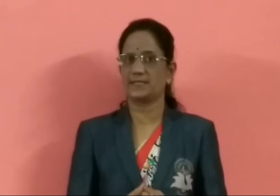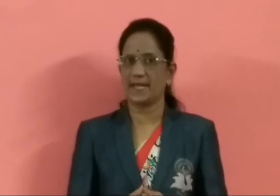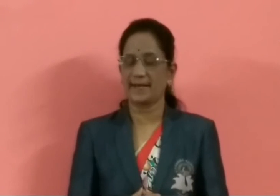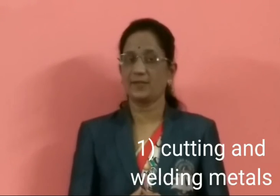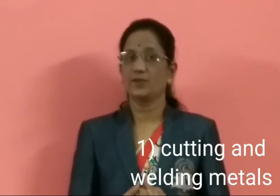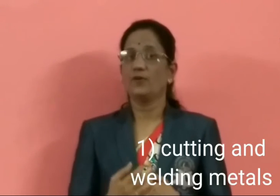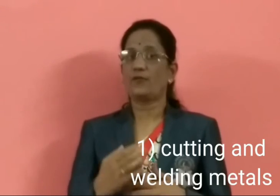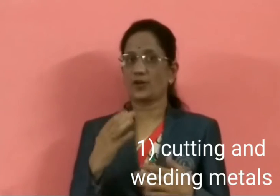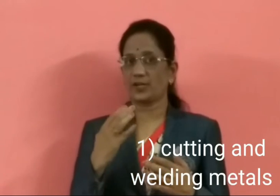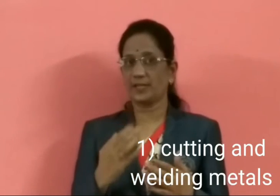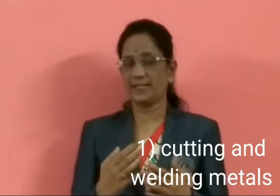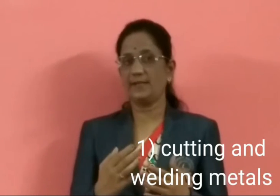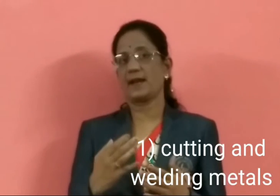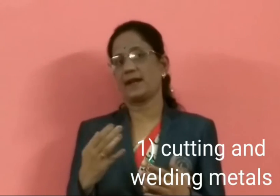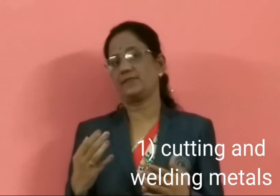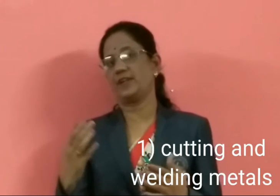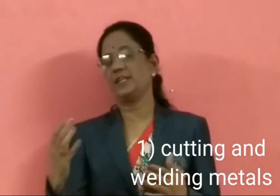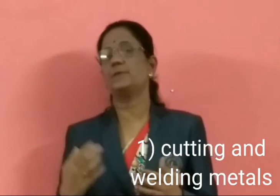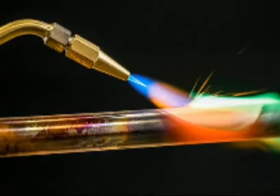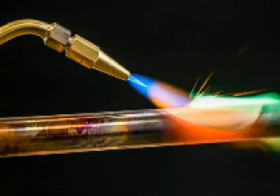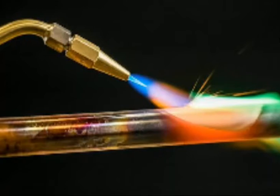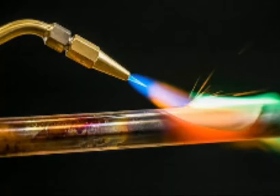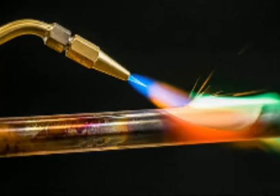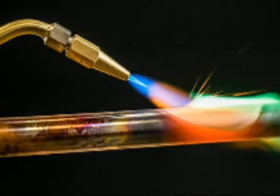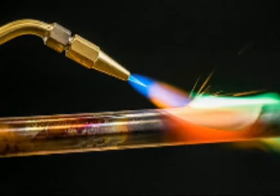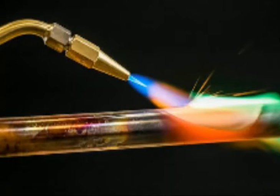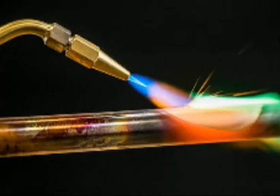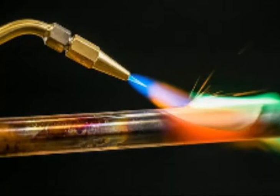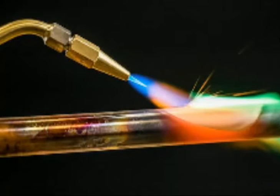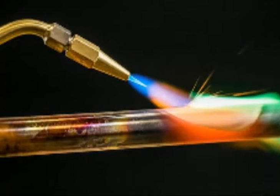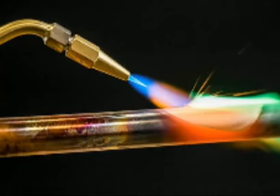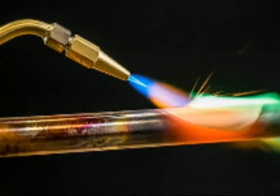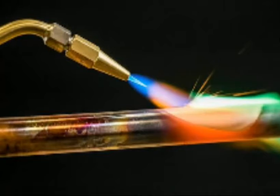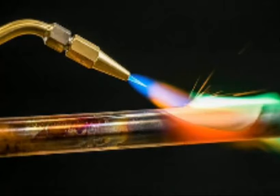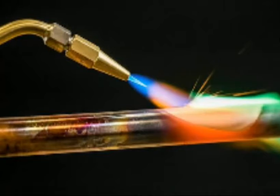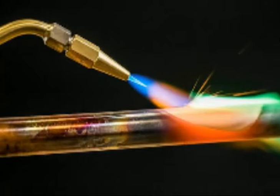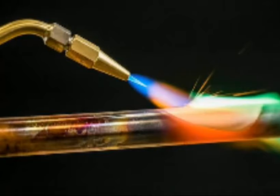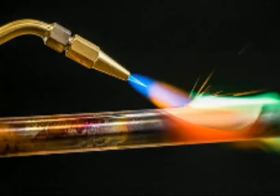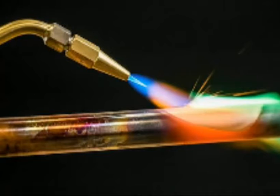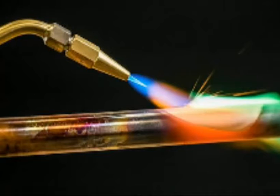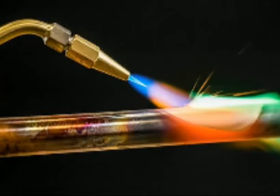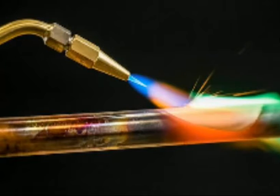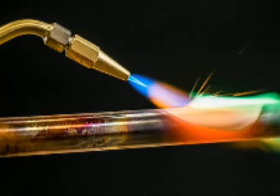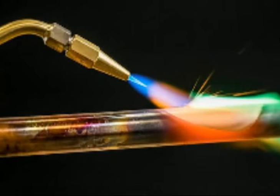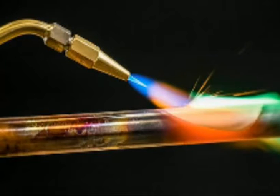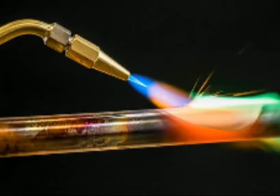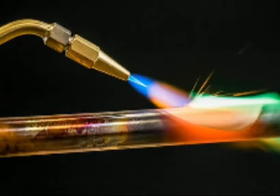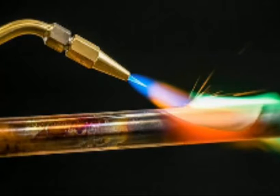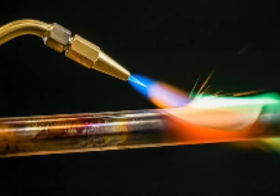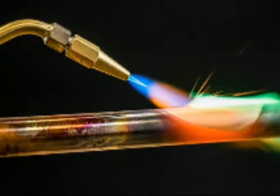that for cutting and welding purposes. So how The hydrogen gas is used for cutting